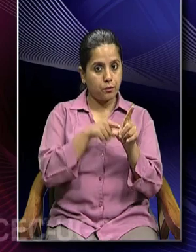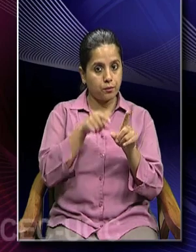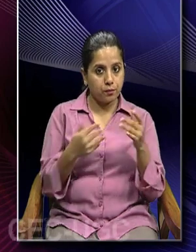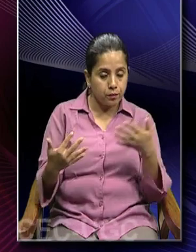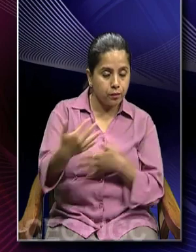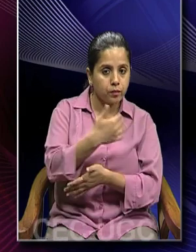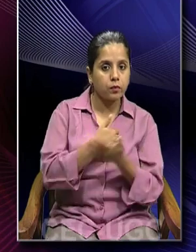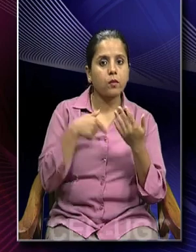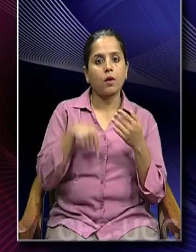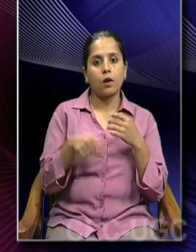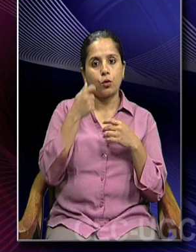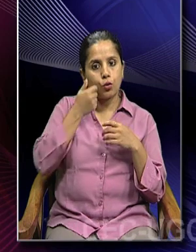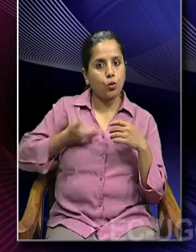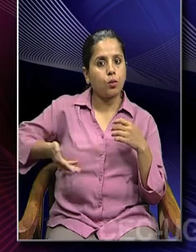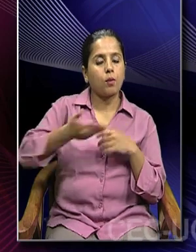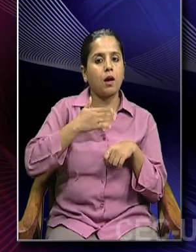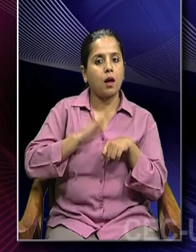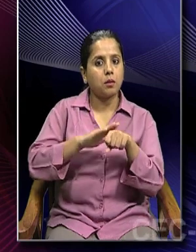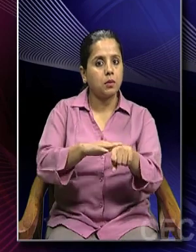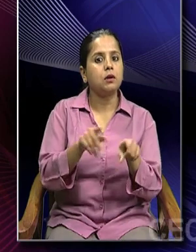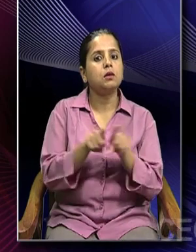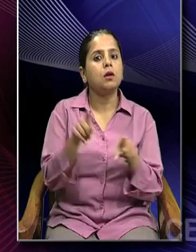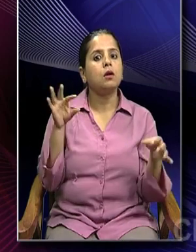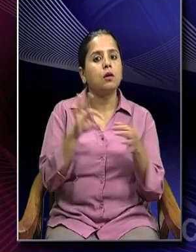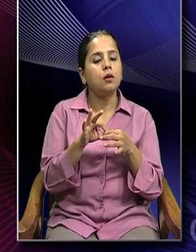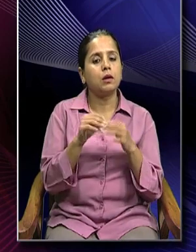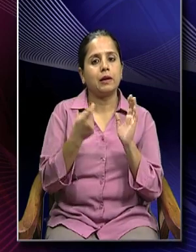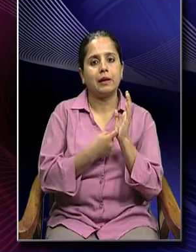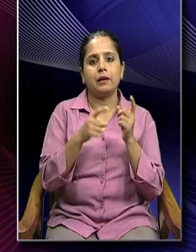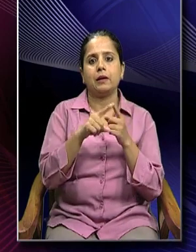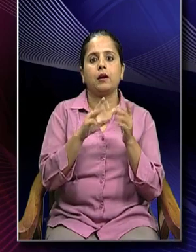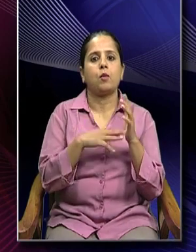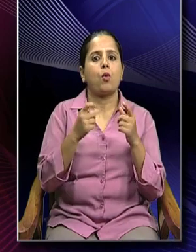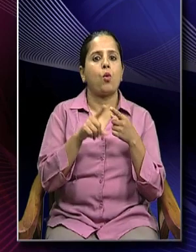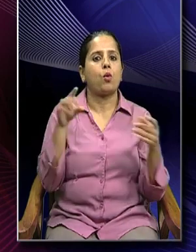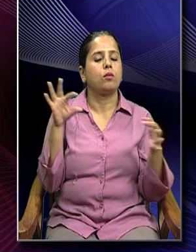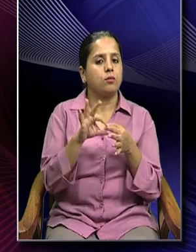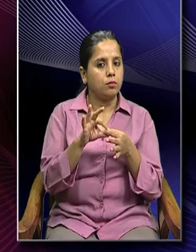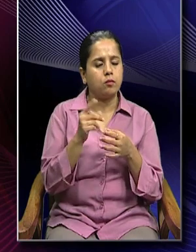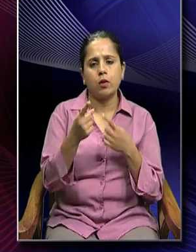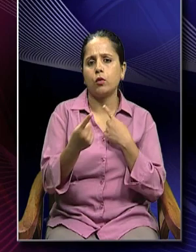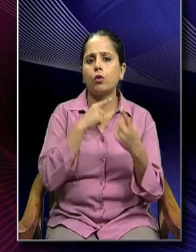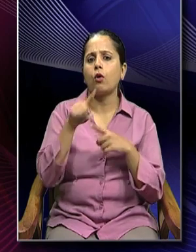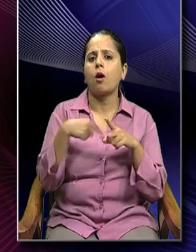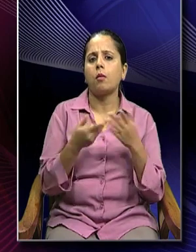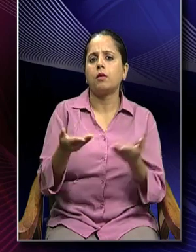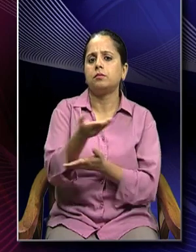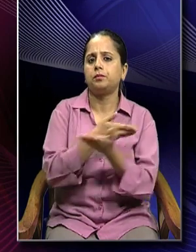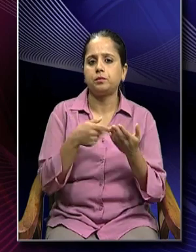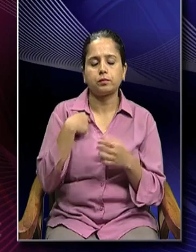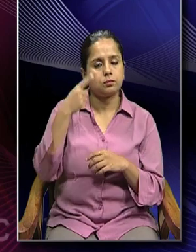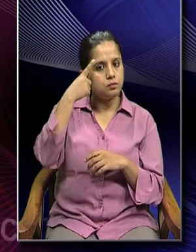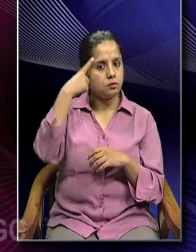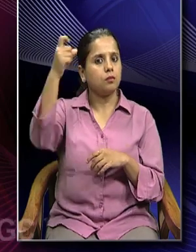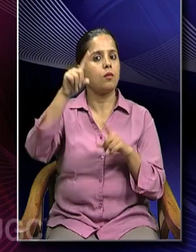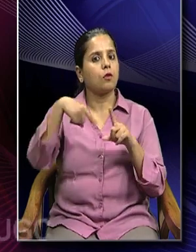human experience is likely to be based on remote connectivity. So, we talk about, we dream about